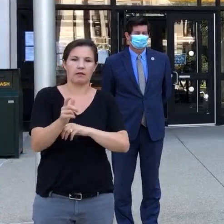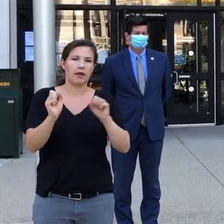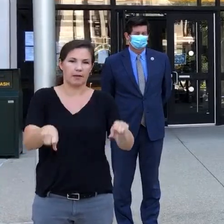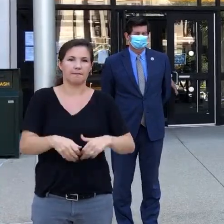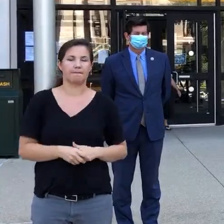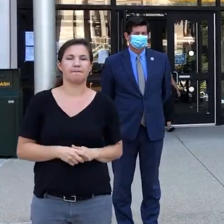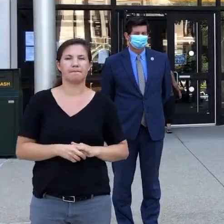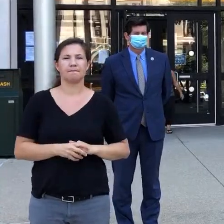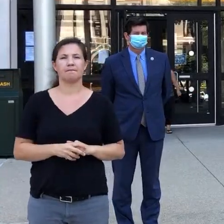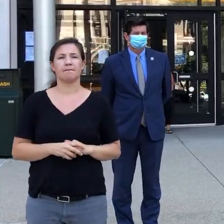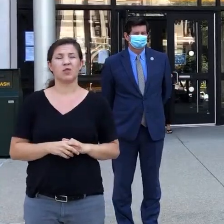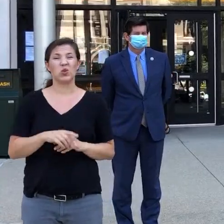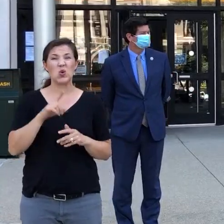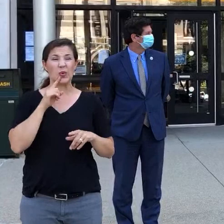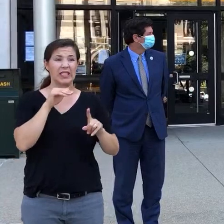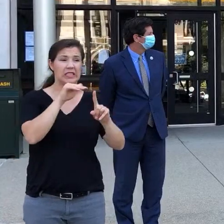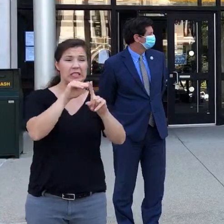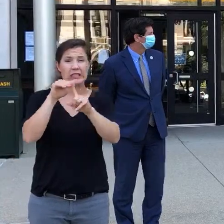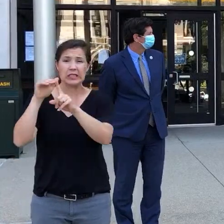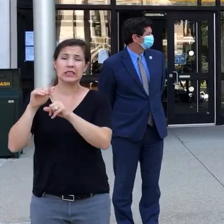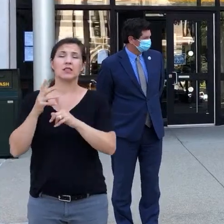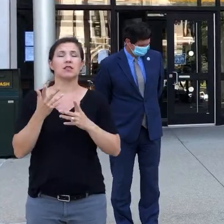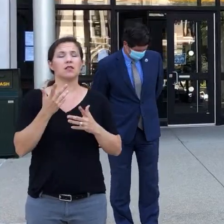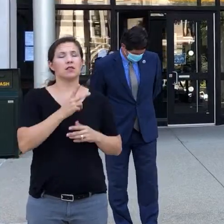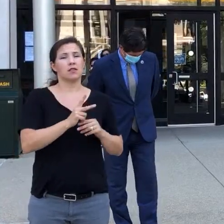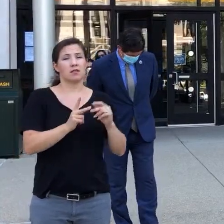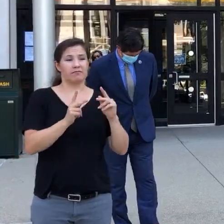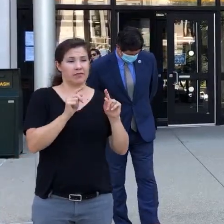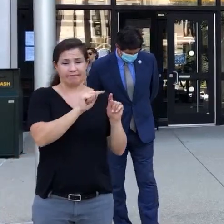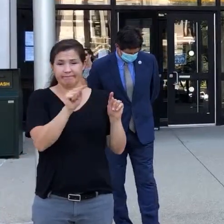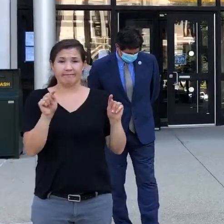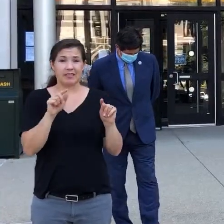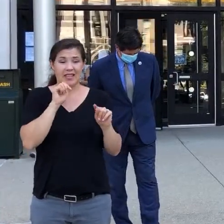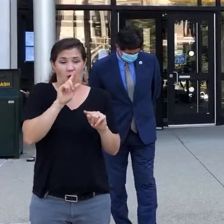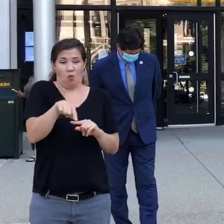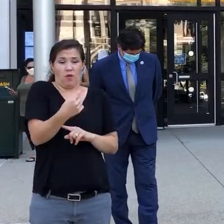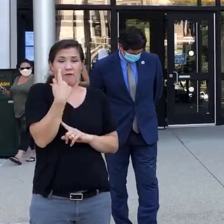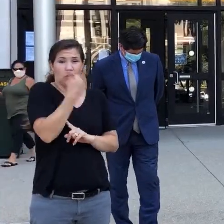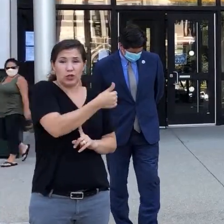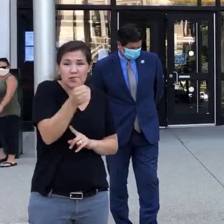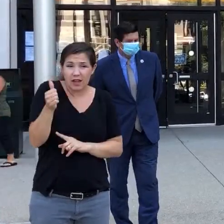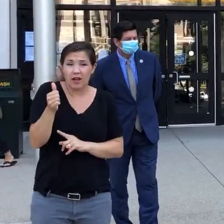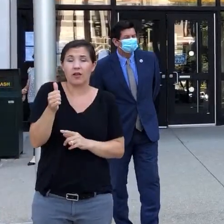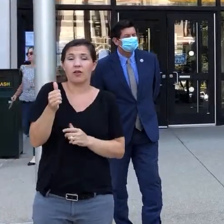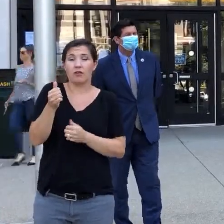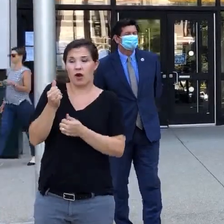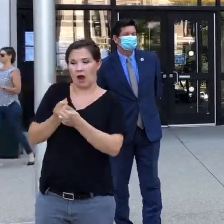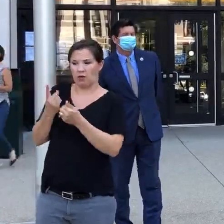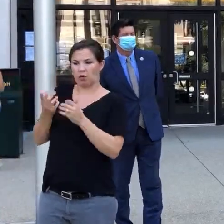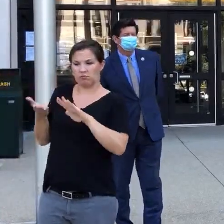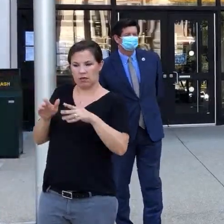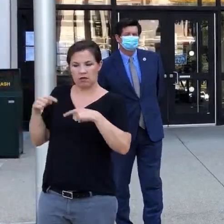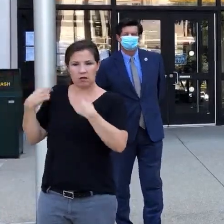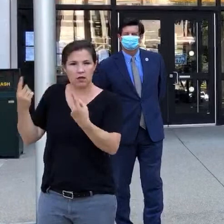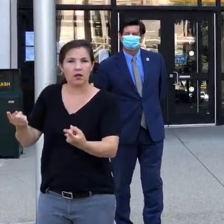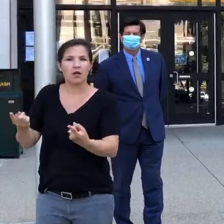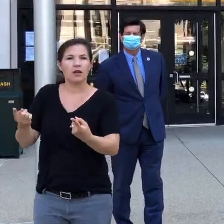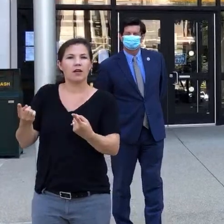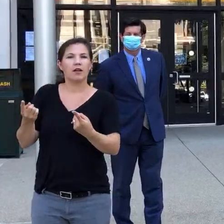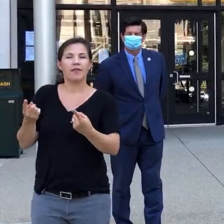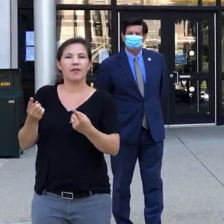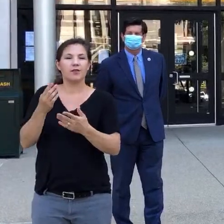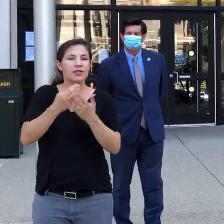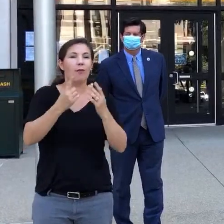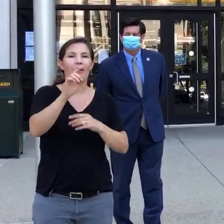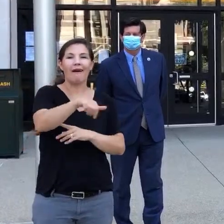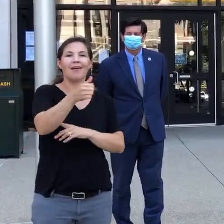we're really appealing to folks, not only for yourself, but for every life lost, is somebody's out